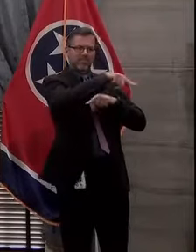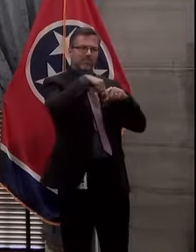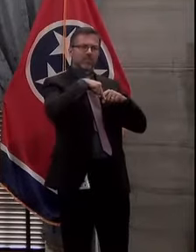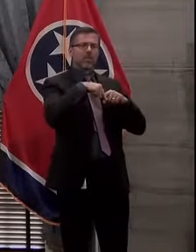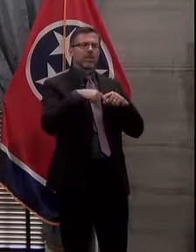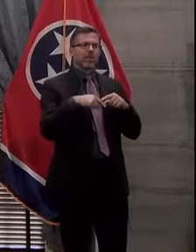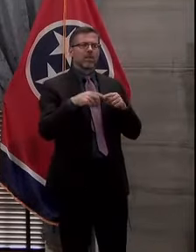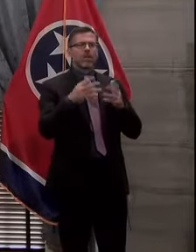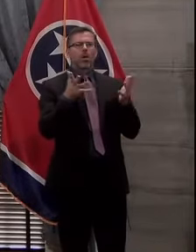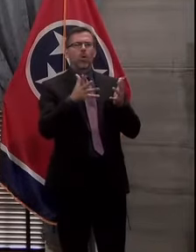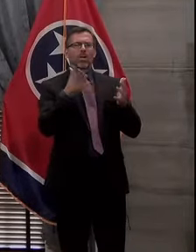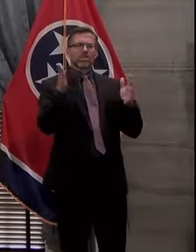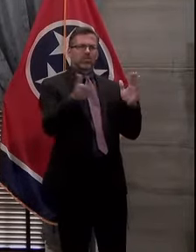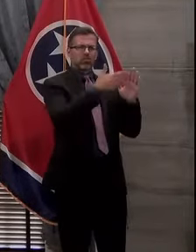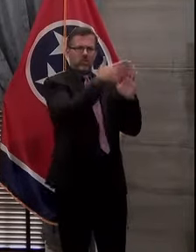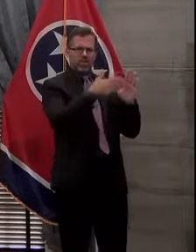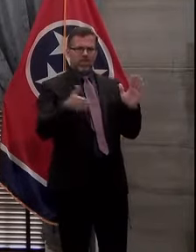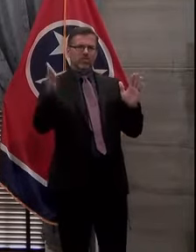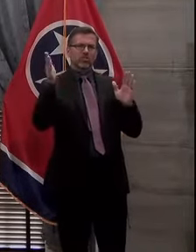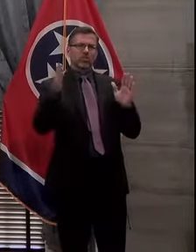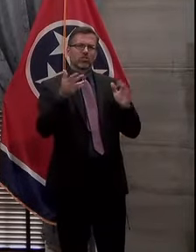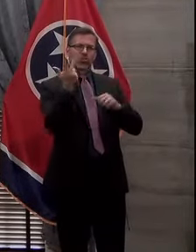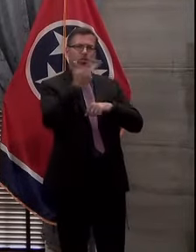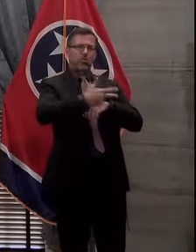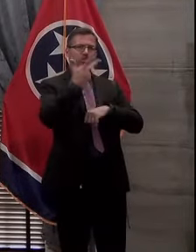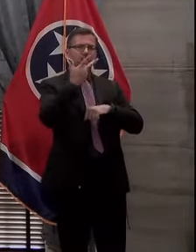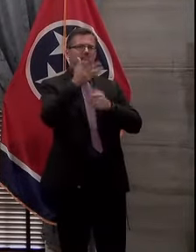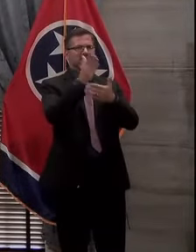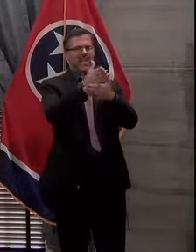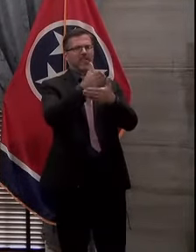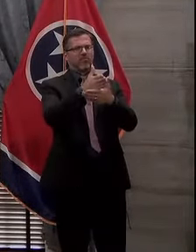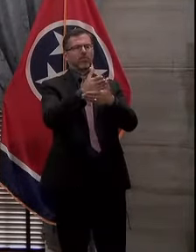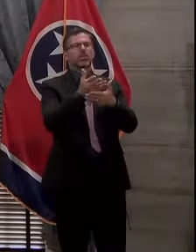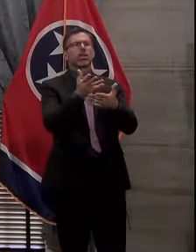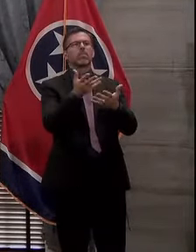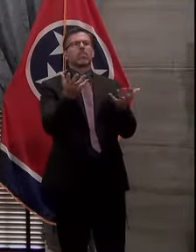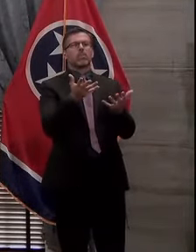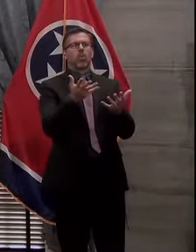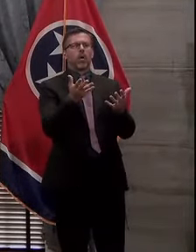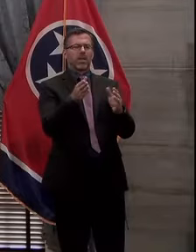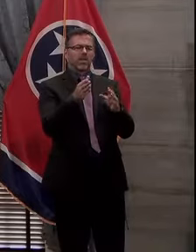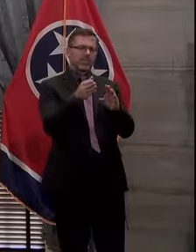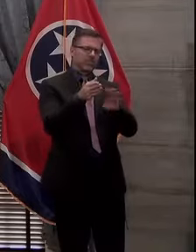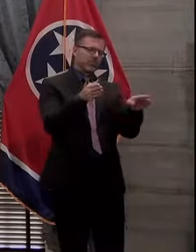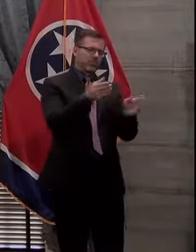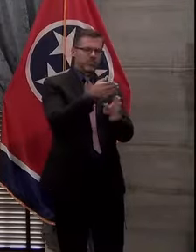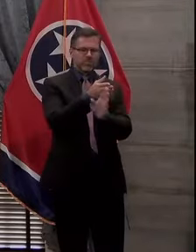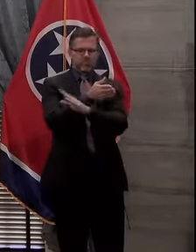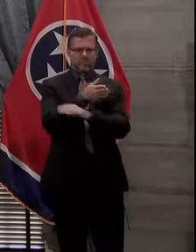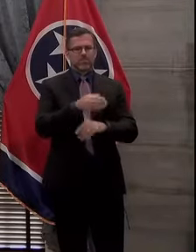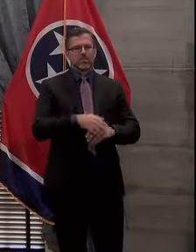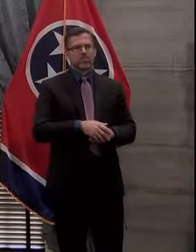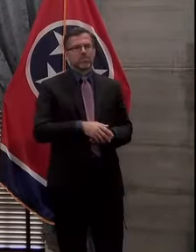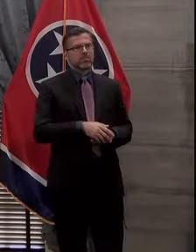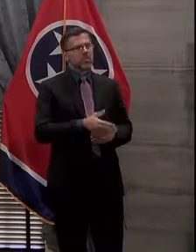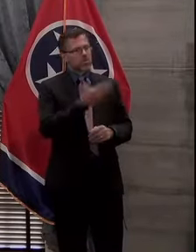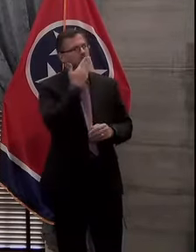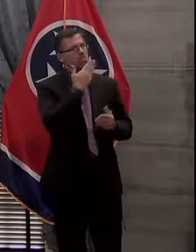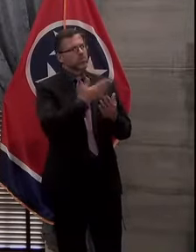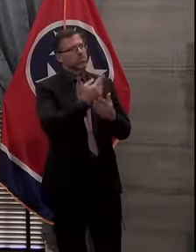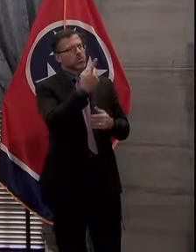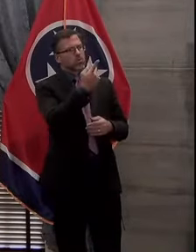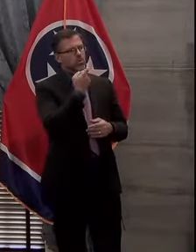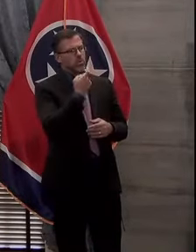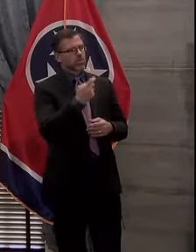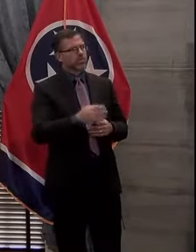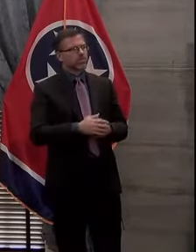What's the range? I mean, because 3 days is the average, but what are the outliers? Sure. Yeah, that's a fair question.